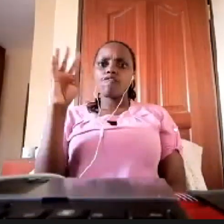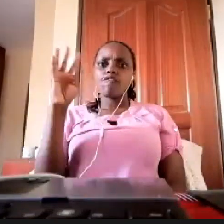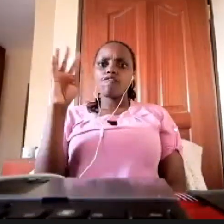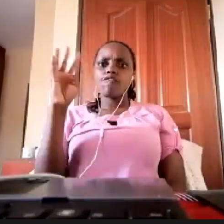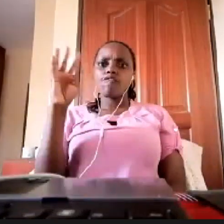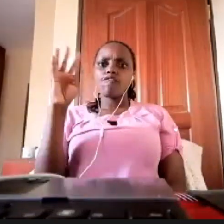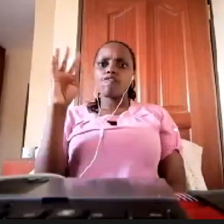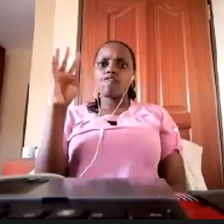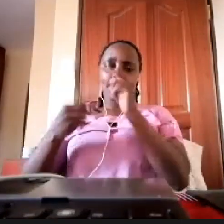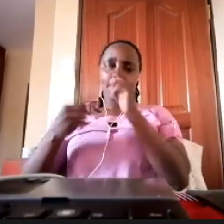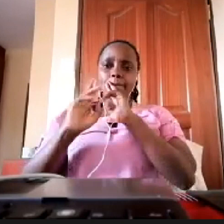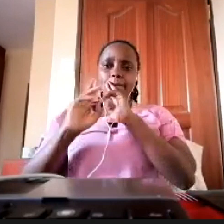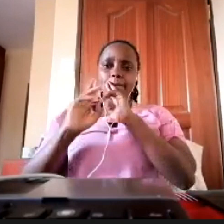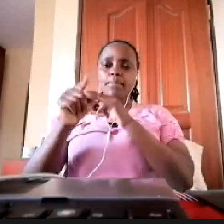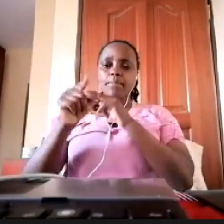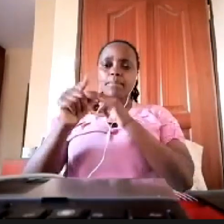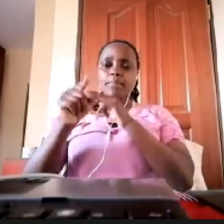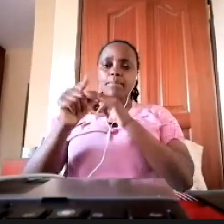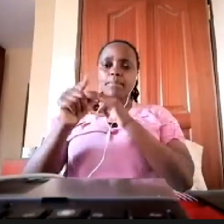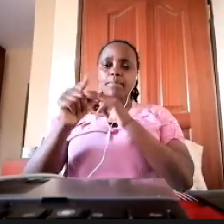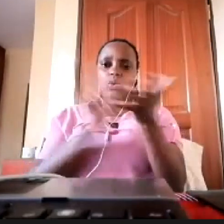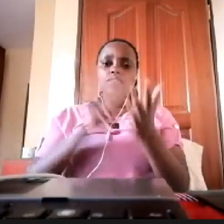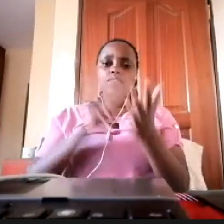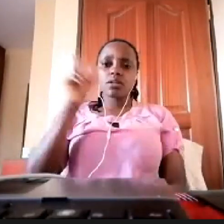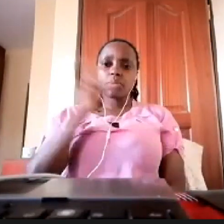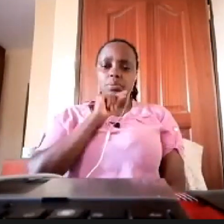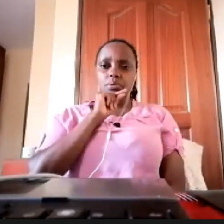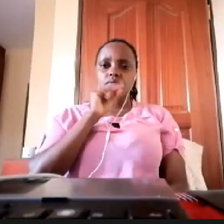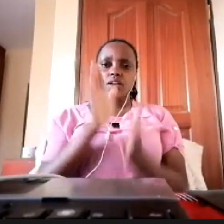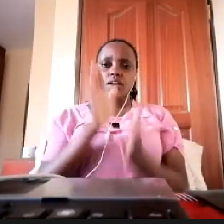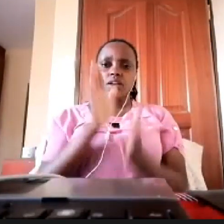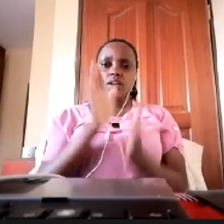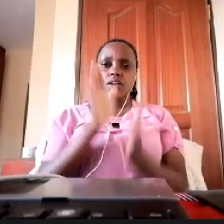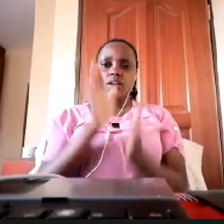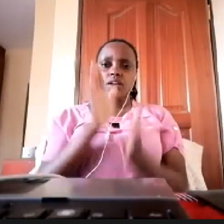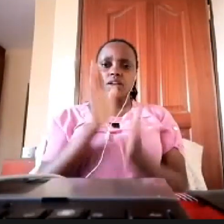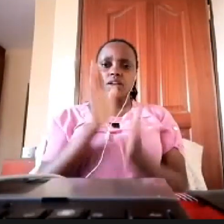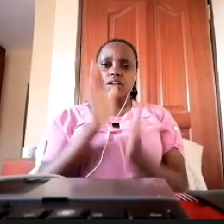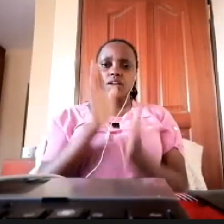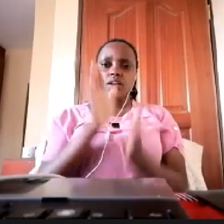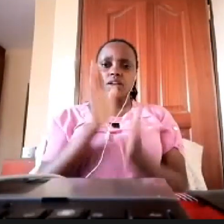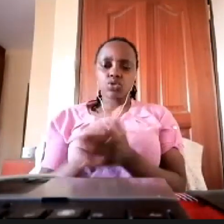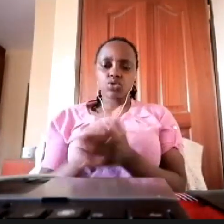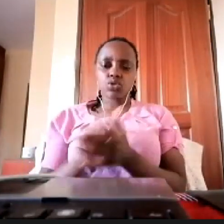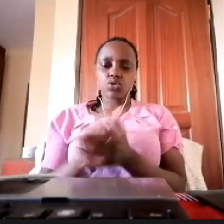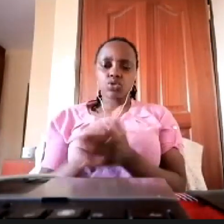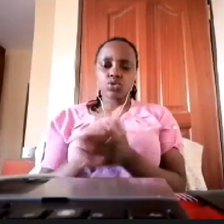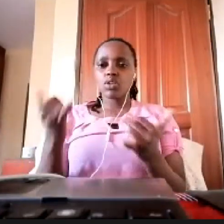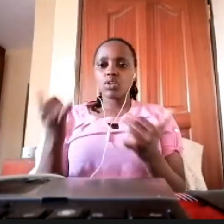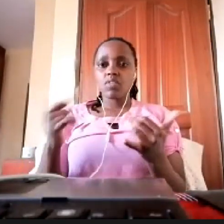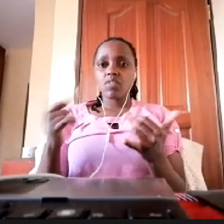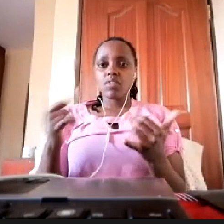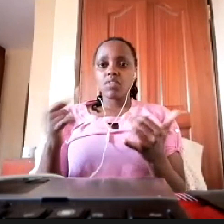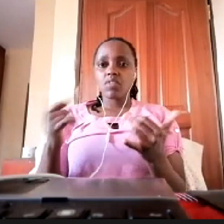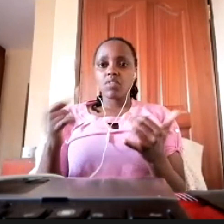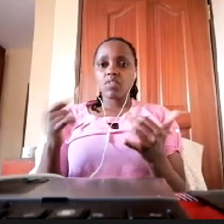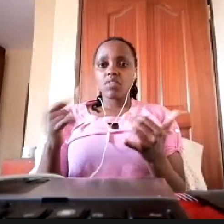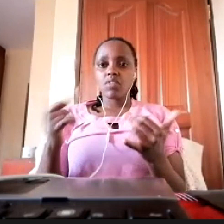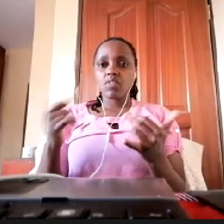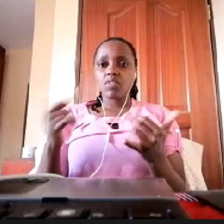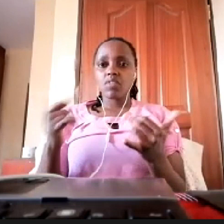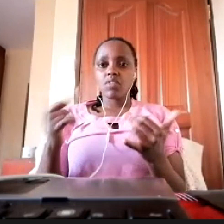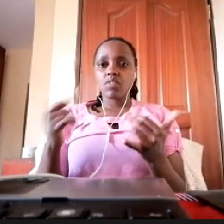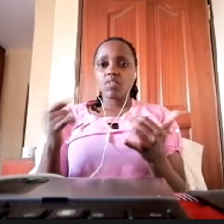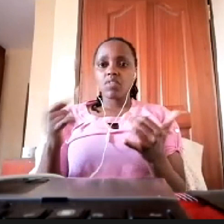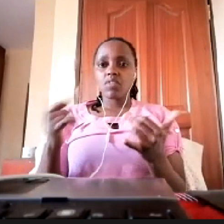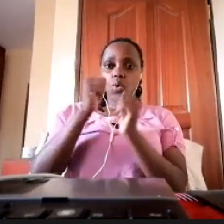report. And this report was validated and ready for submission. So we're now doing an advocacy. We're lobbying with